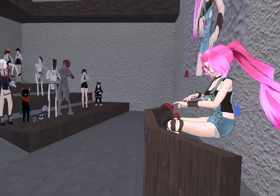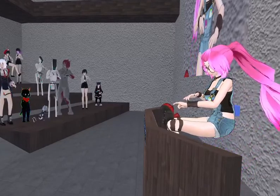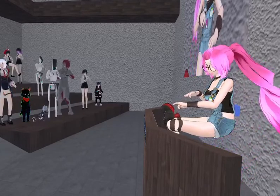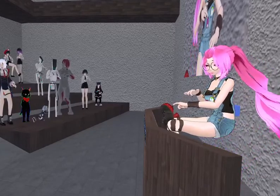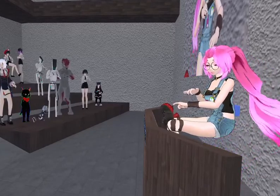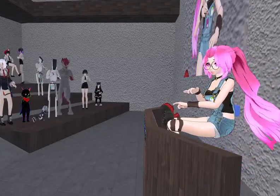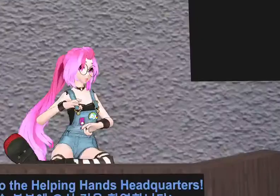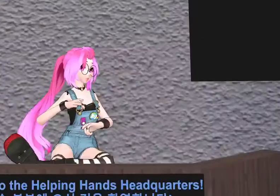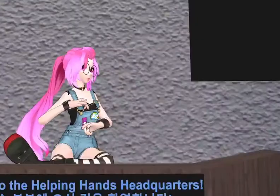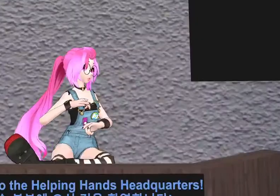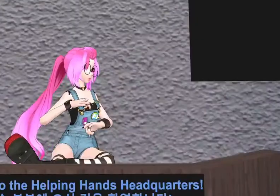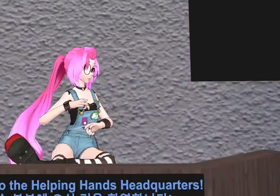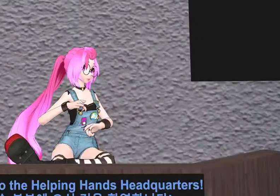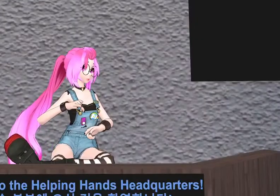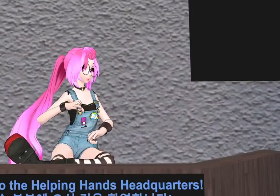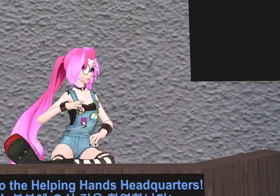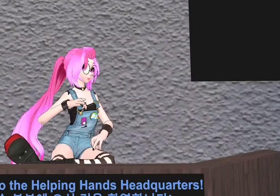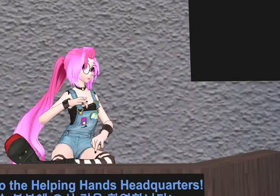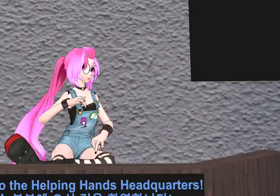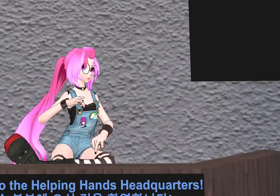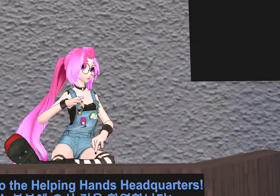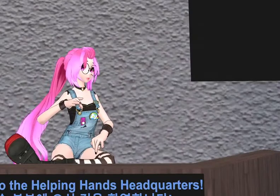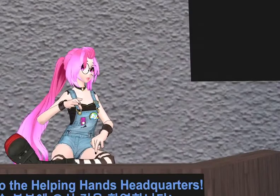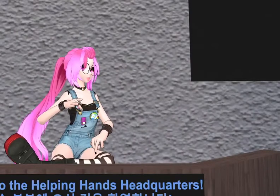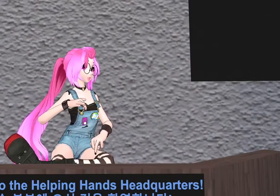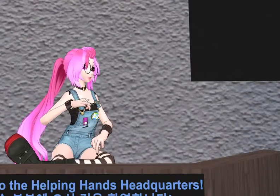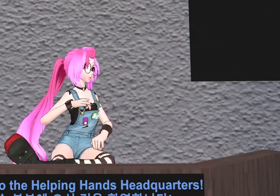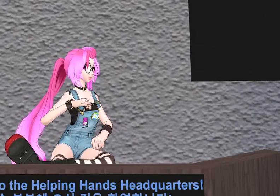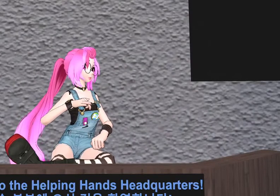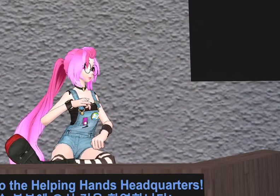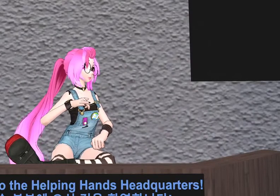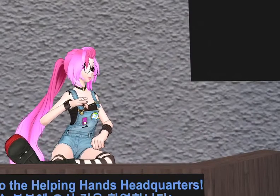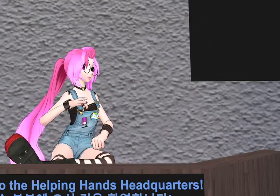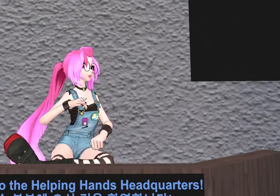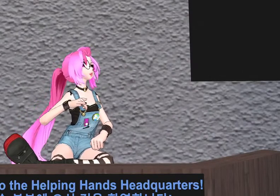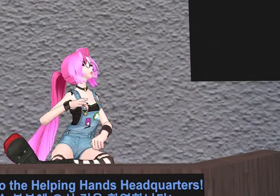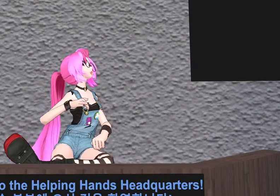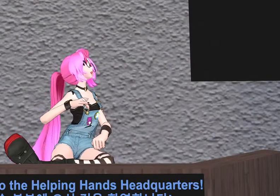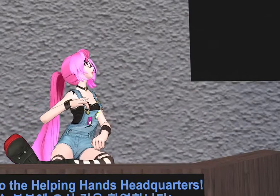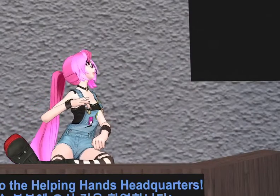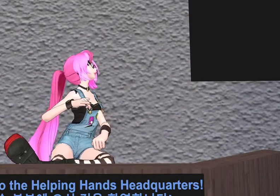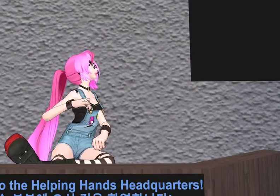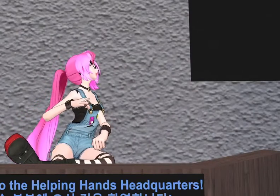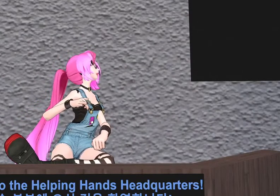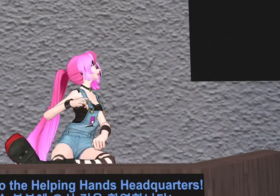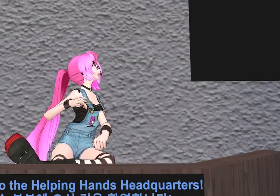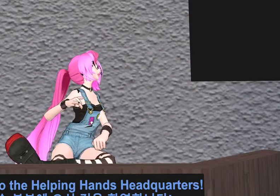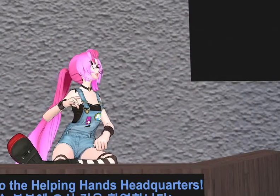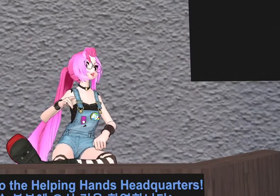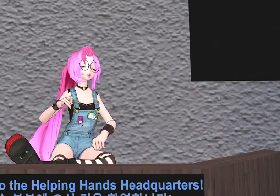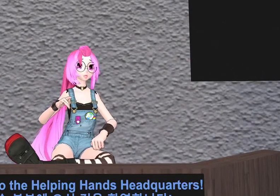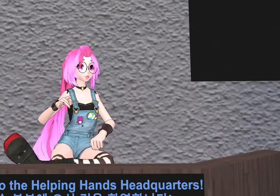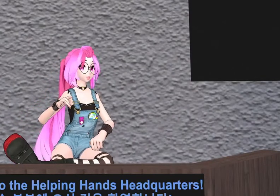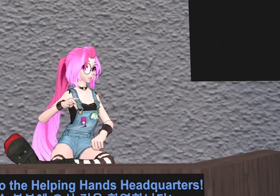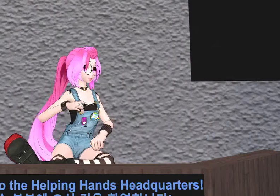There's totally a chance that there is. I don't even know how to spell Kentucky. Oh, there we go. I spelled it